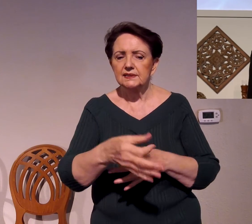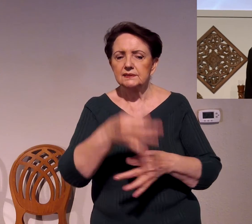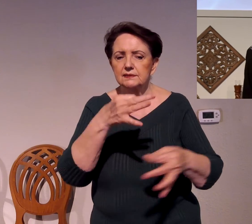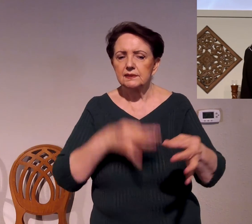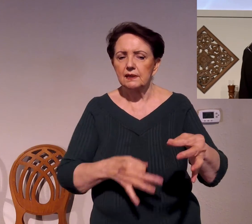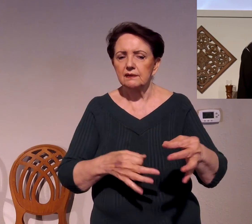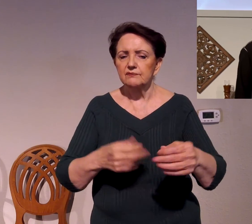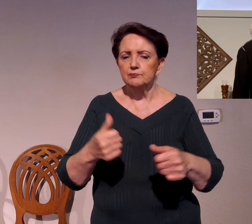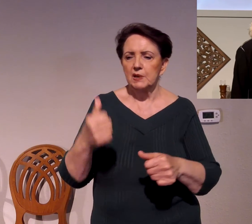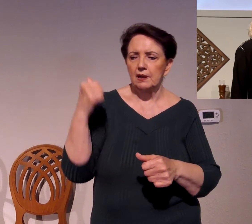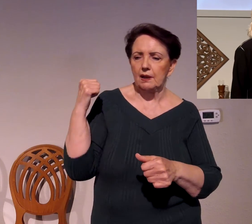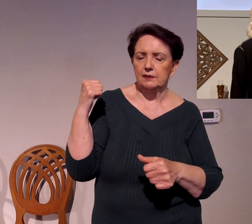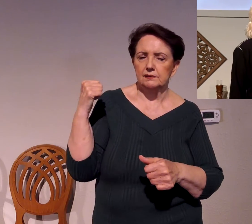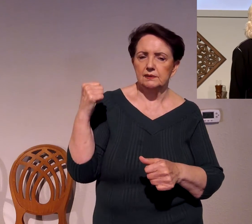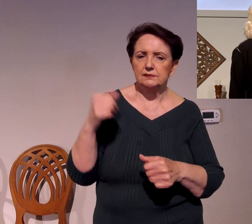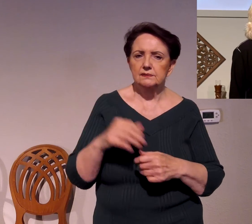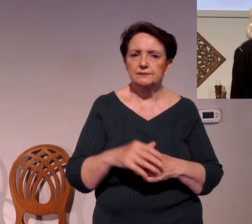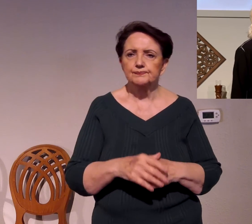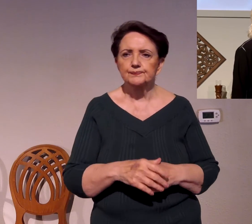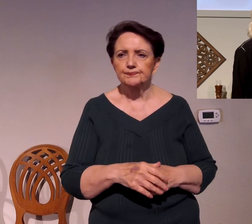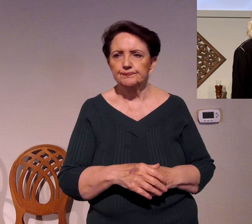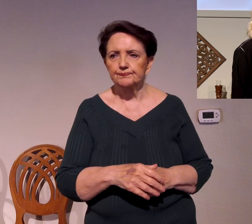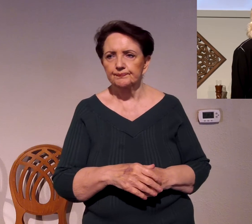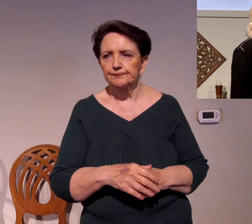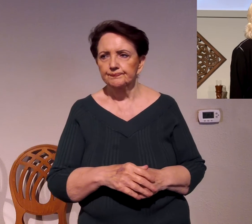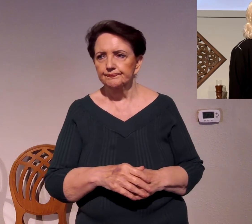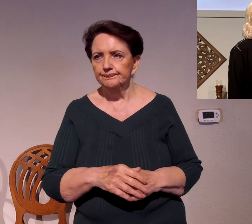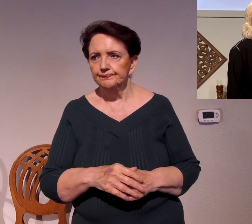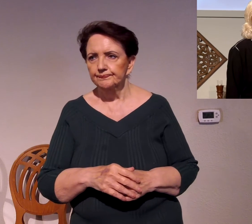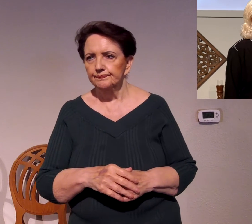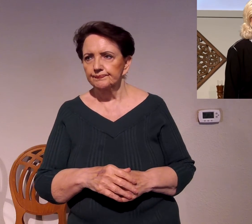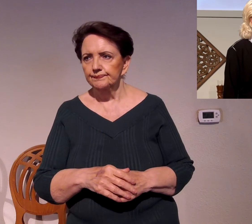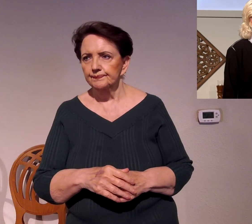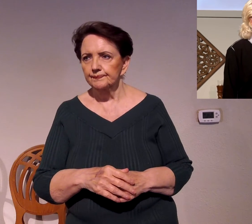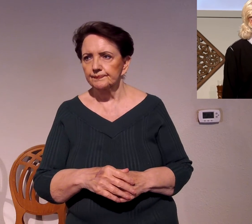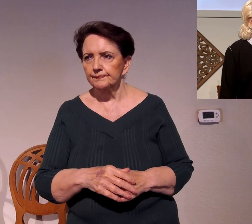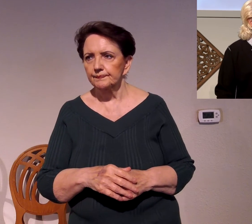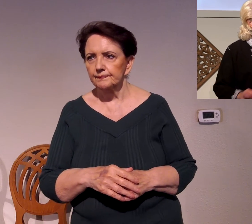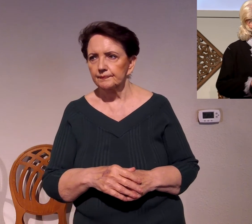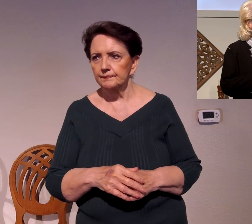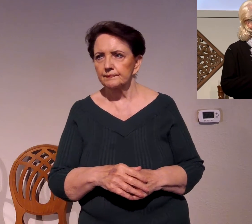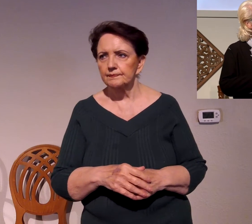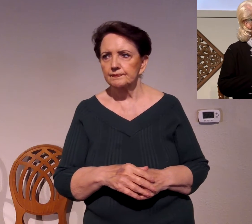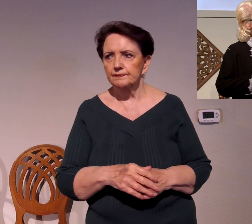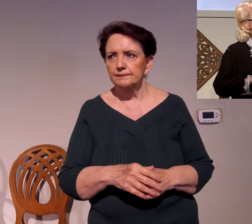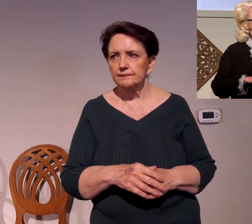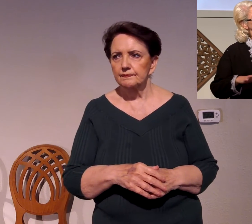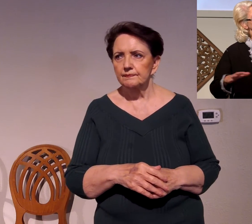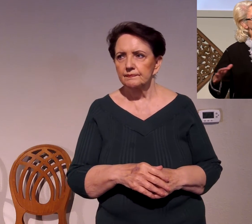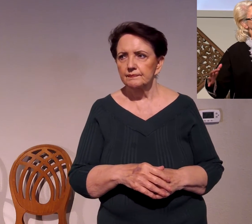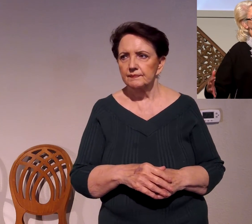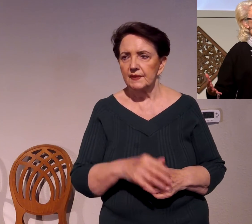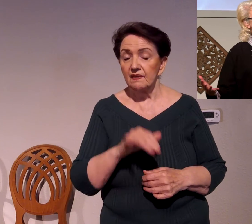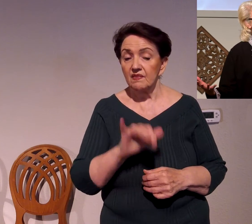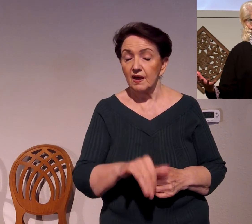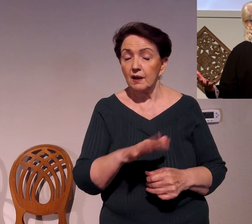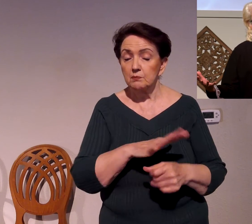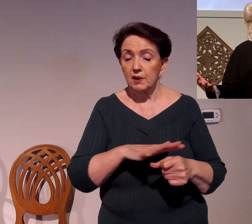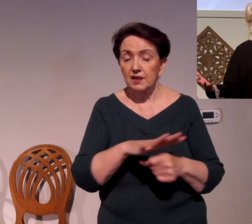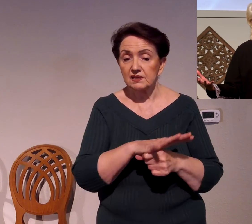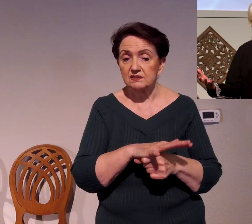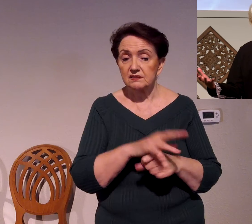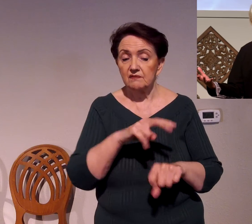than trying to grab back to the old one. Right? In this place of